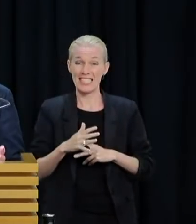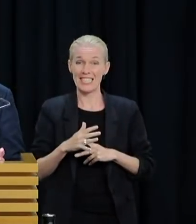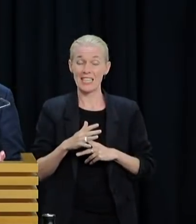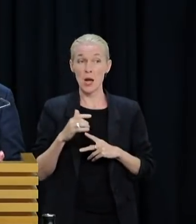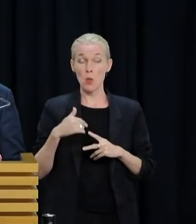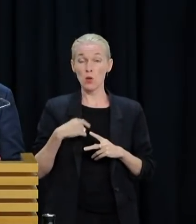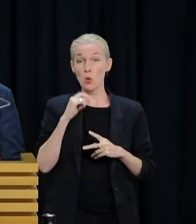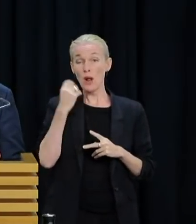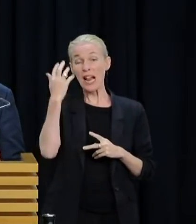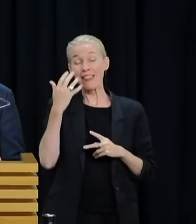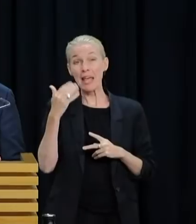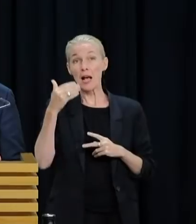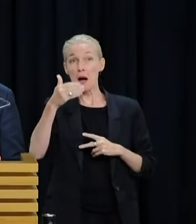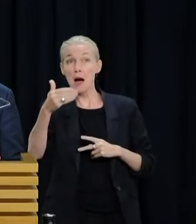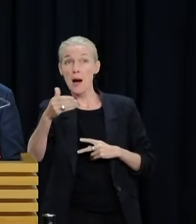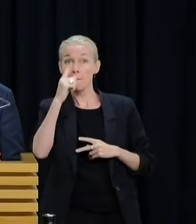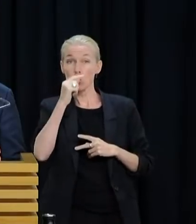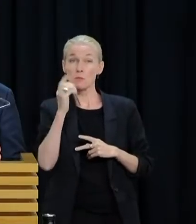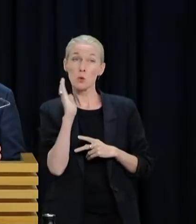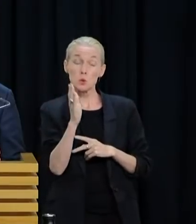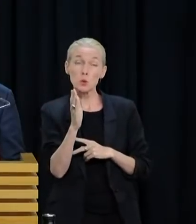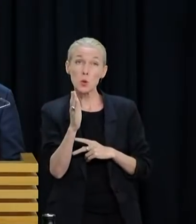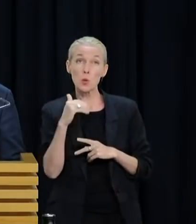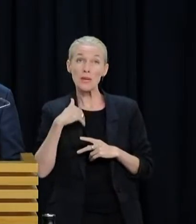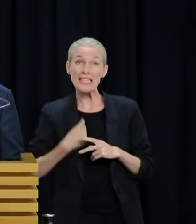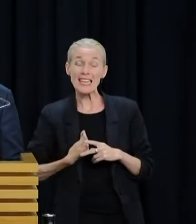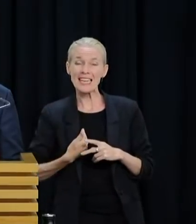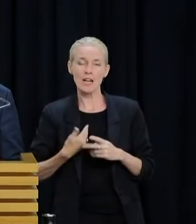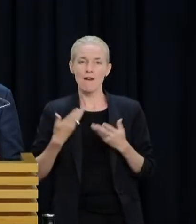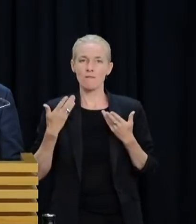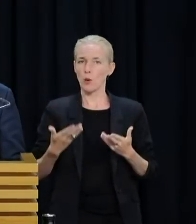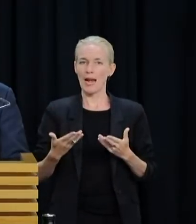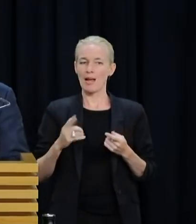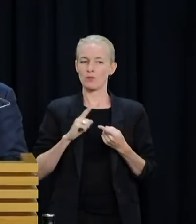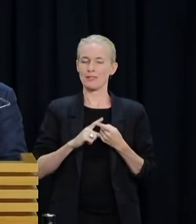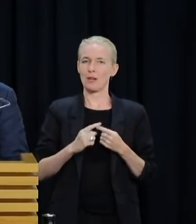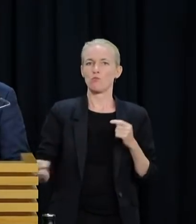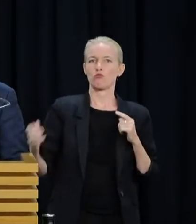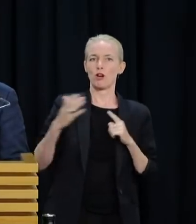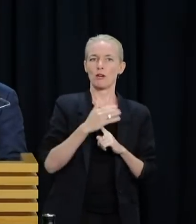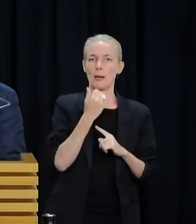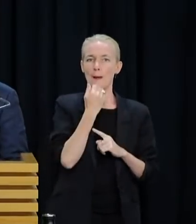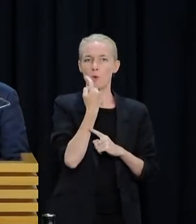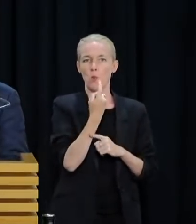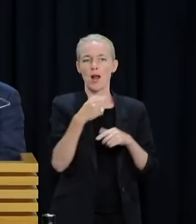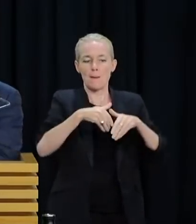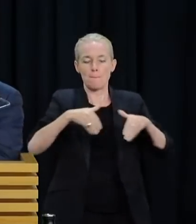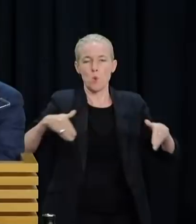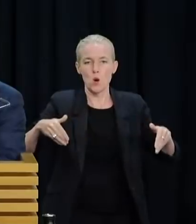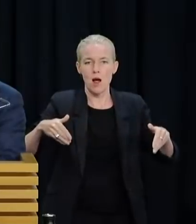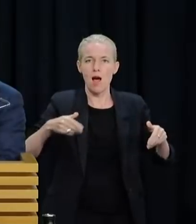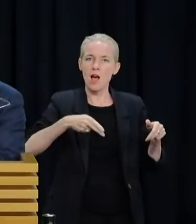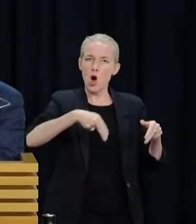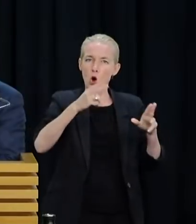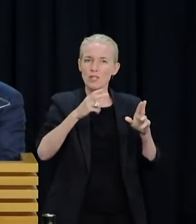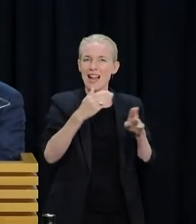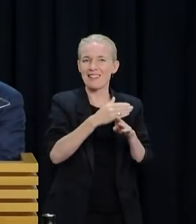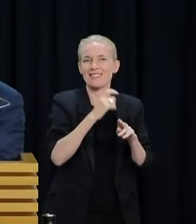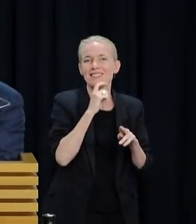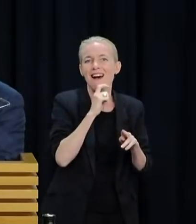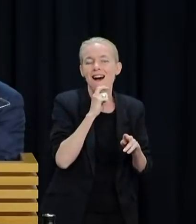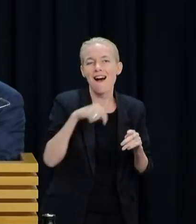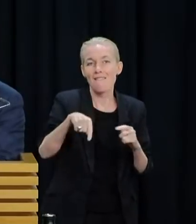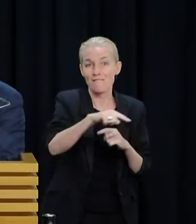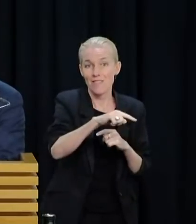yet. We're still very much focused on our border workers and our most at risk frontline workers. There may be, another